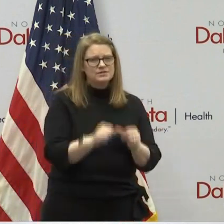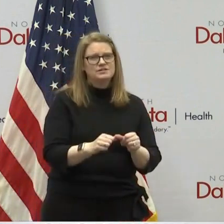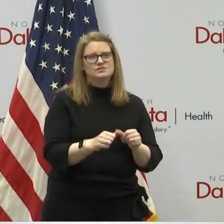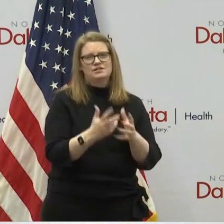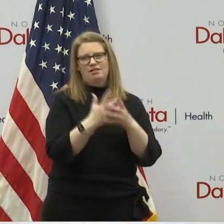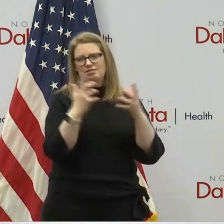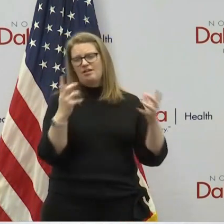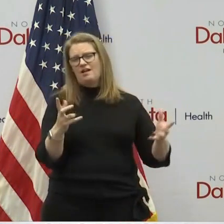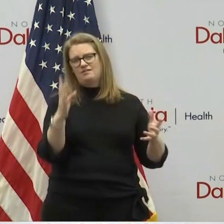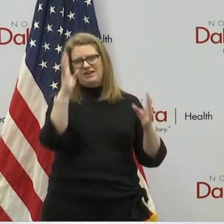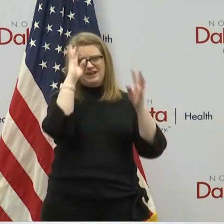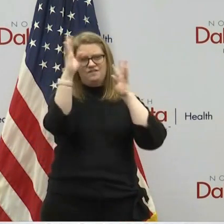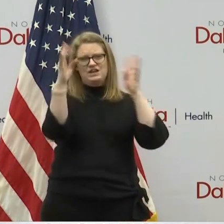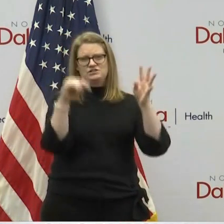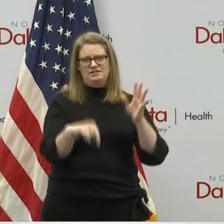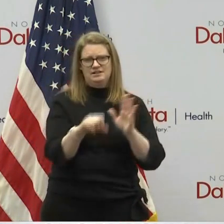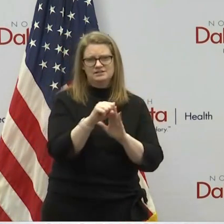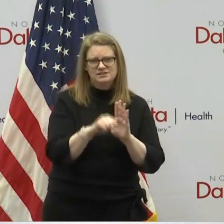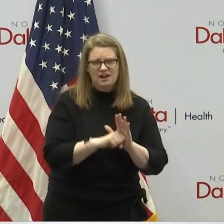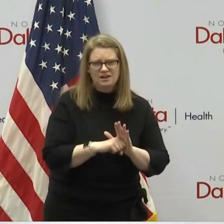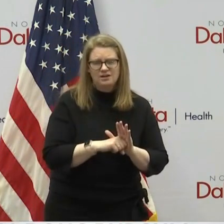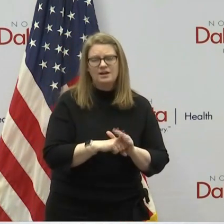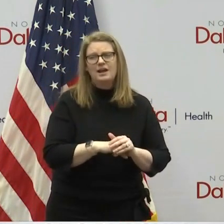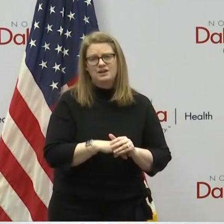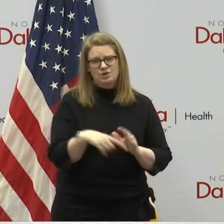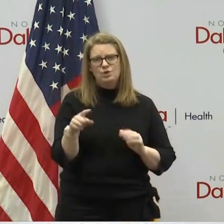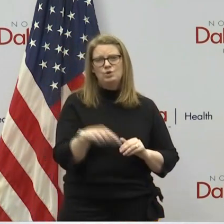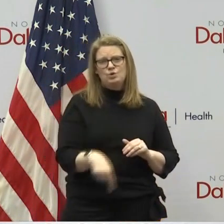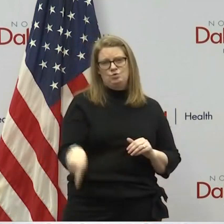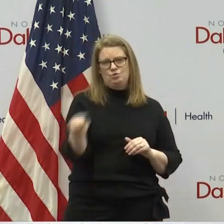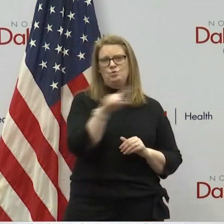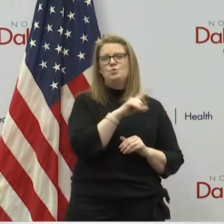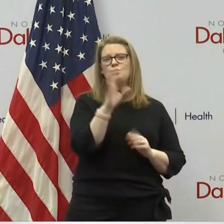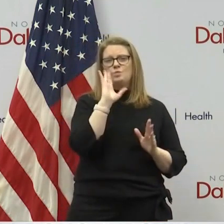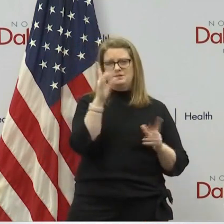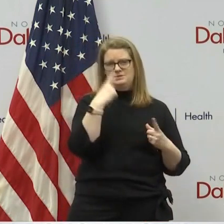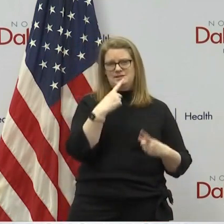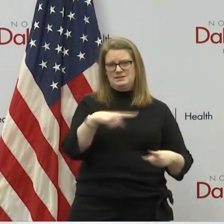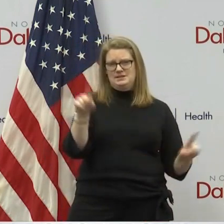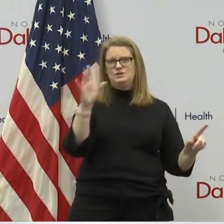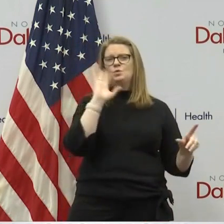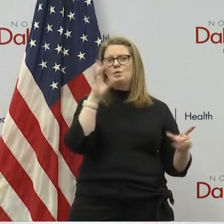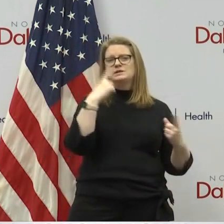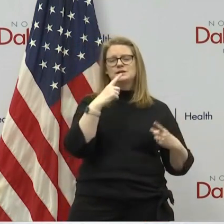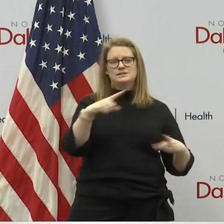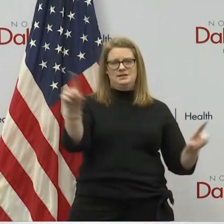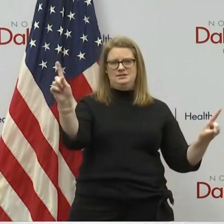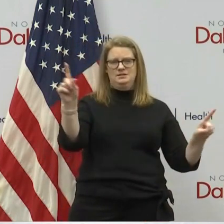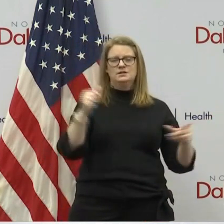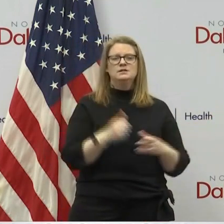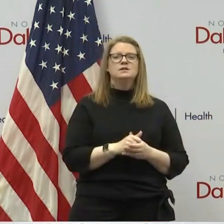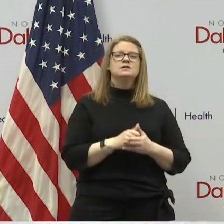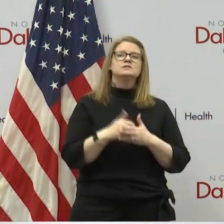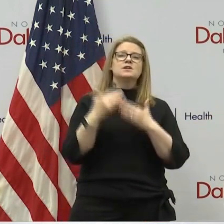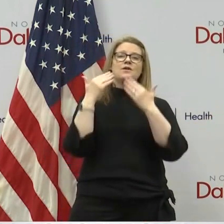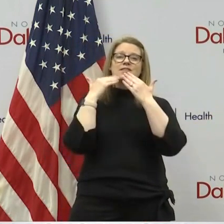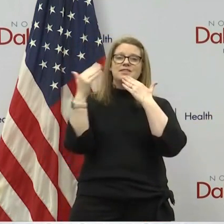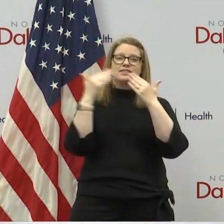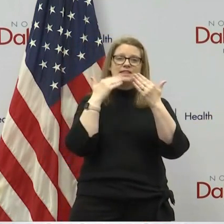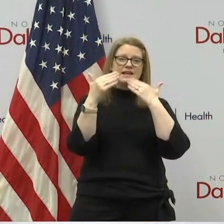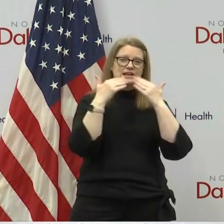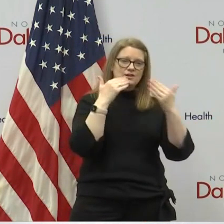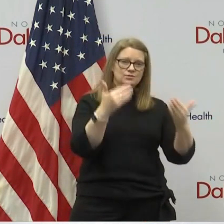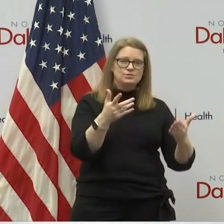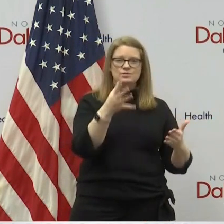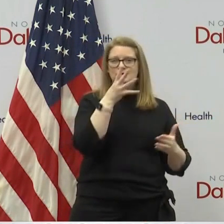know that you will come out of this stronger than ever before, and therefore we know our state will. So thank you to all the moms and dads